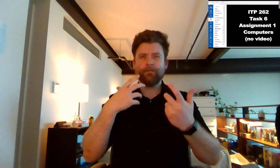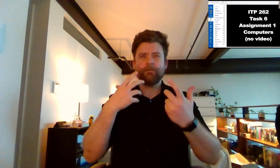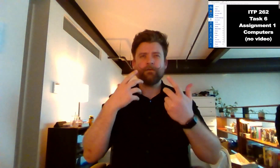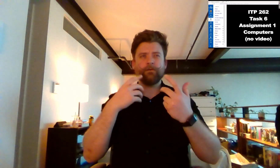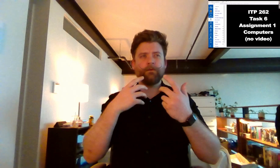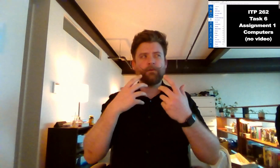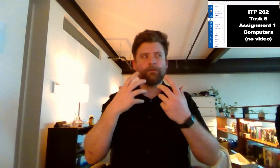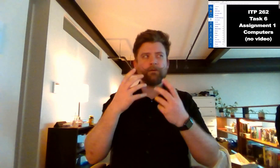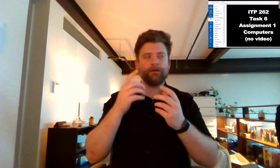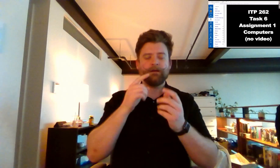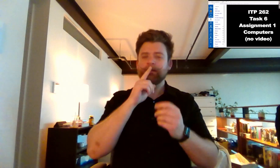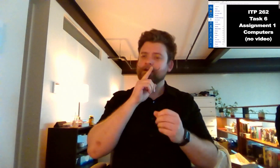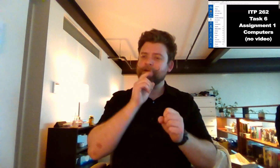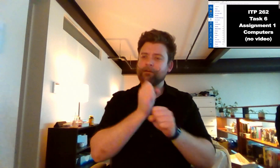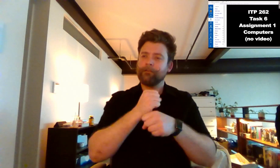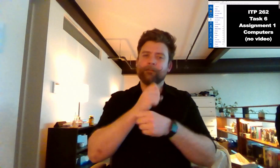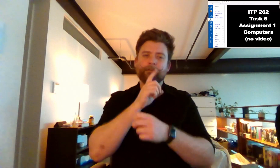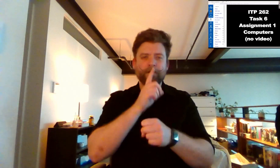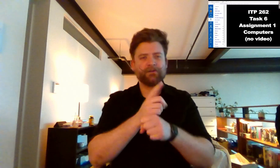Maybe like you're on a committee, or